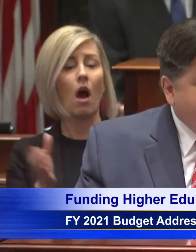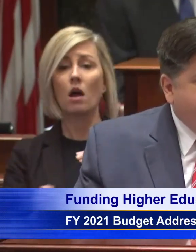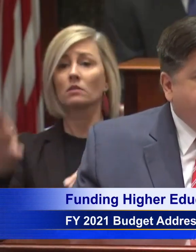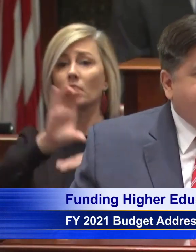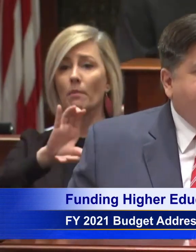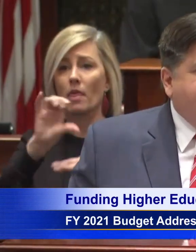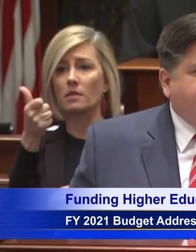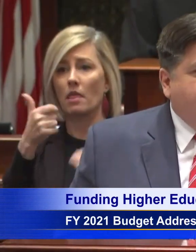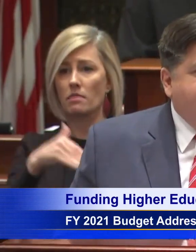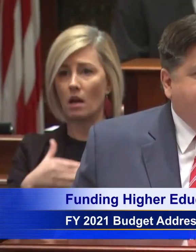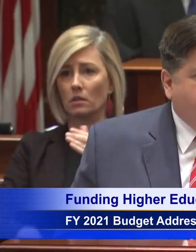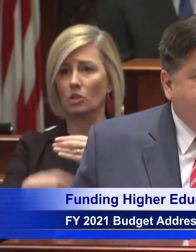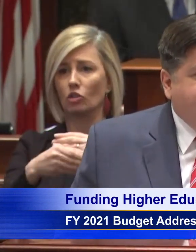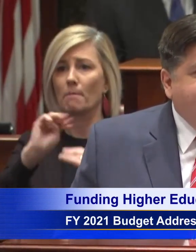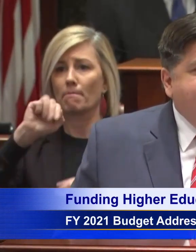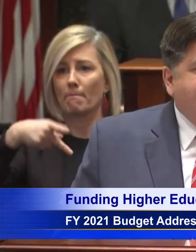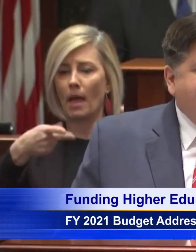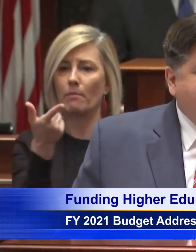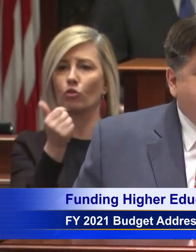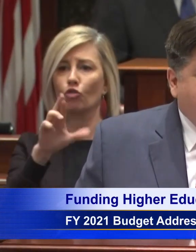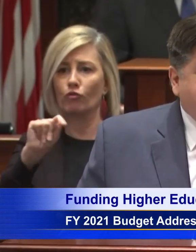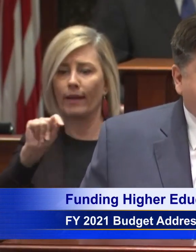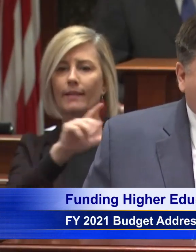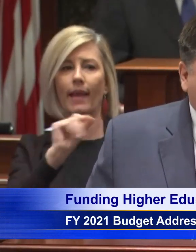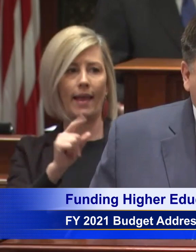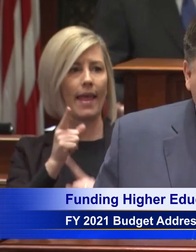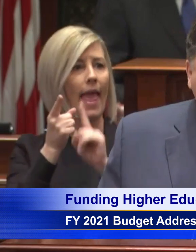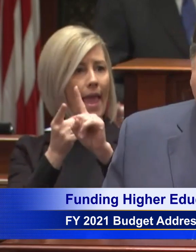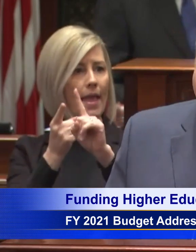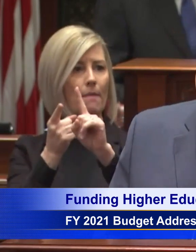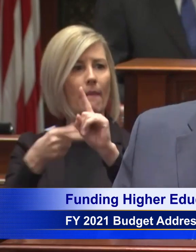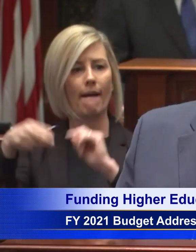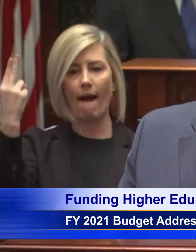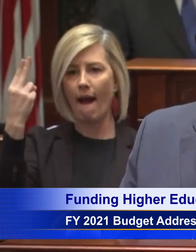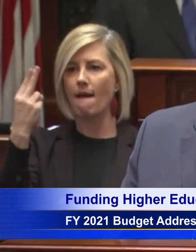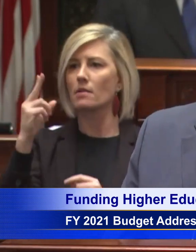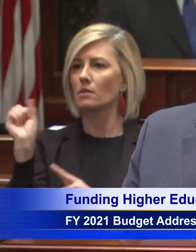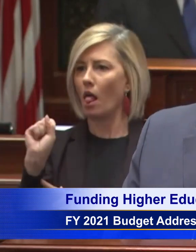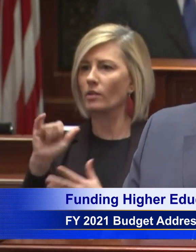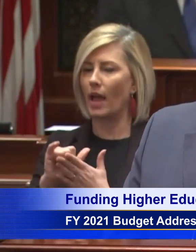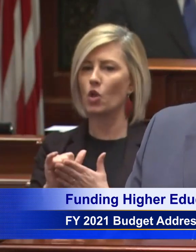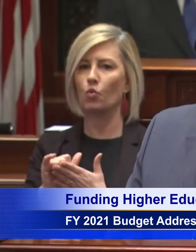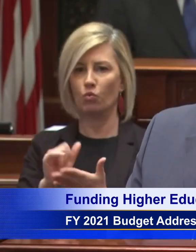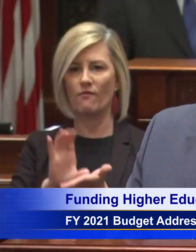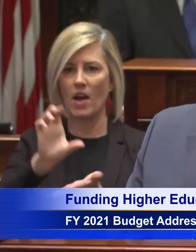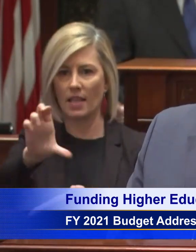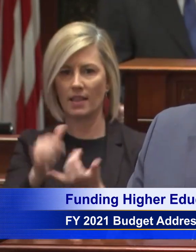of the 10,000 additional MAP grant and AIM High scholars that you funded this year.